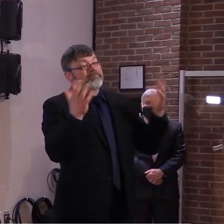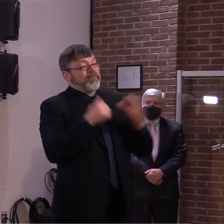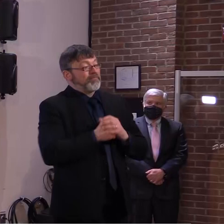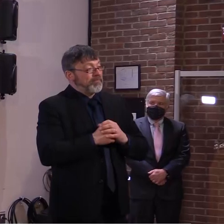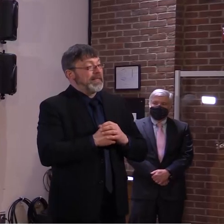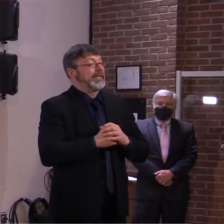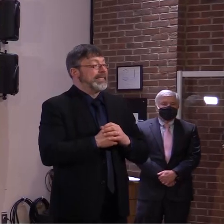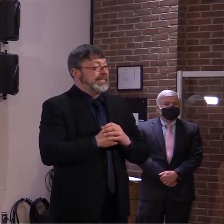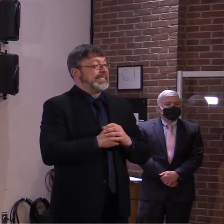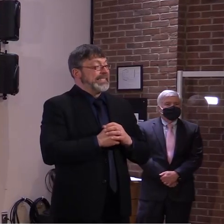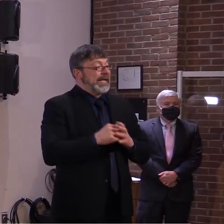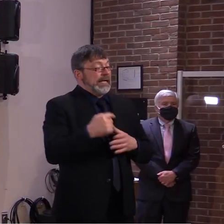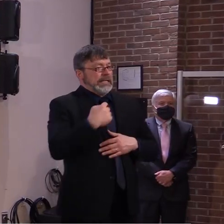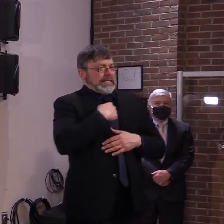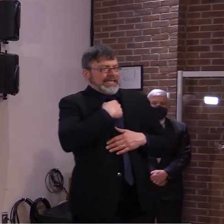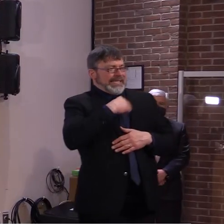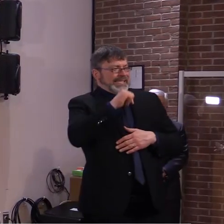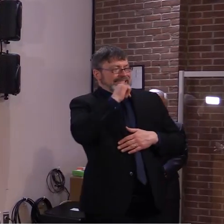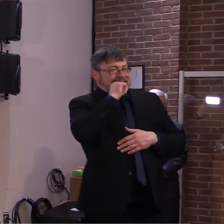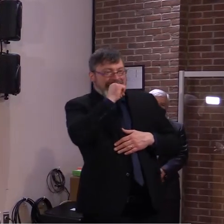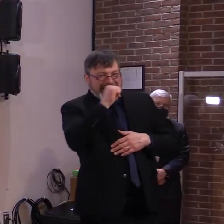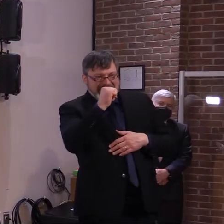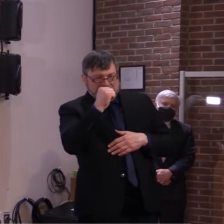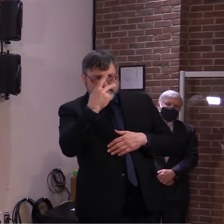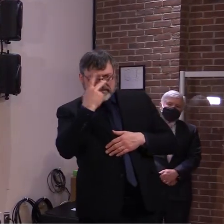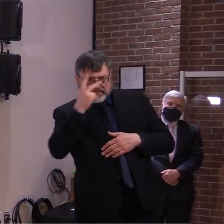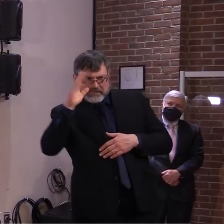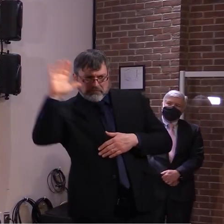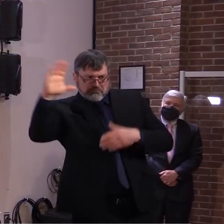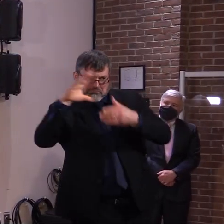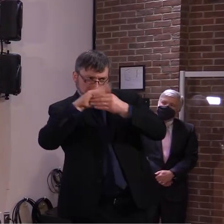I'm quite accustomed to that at this point.